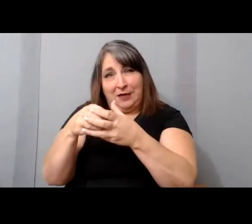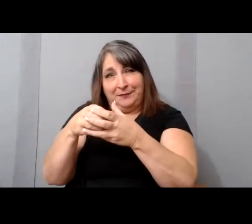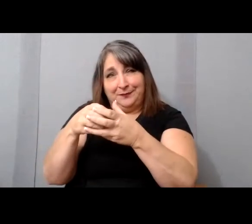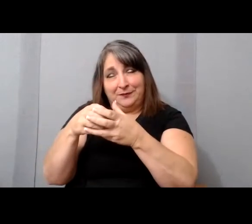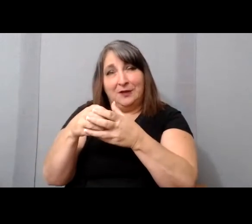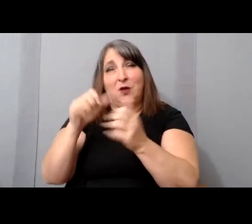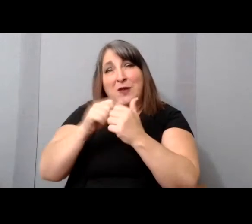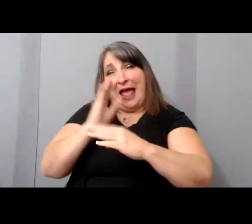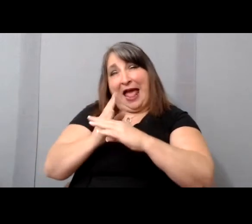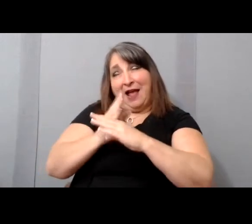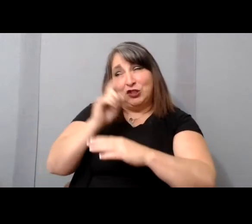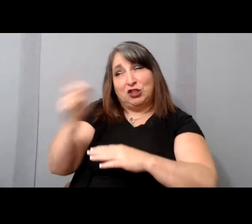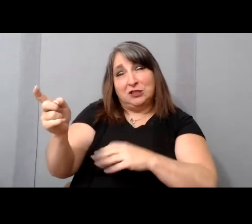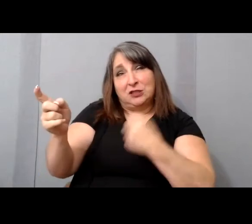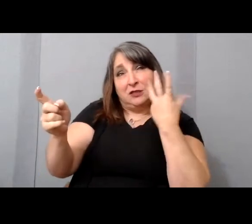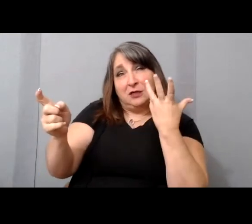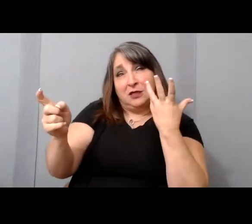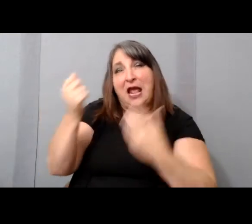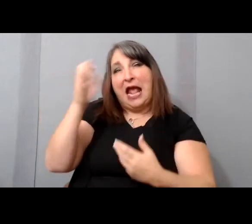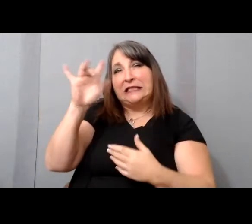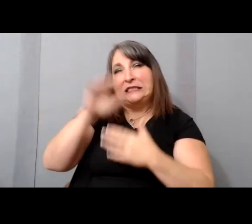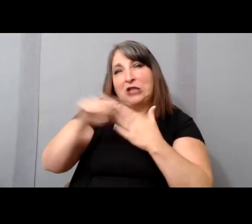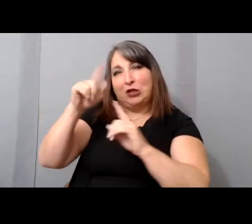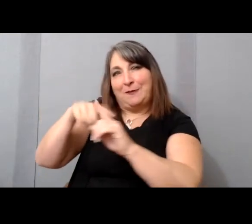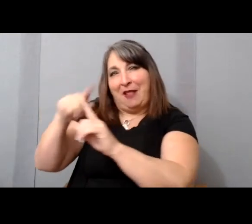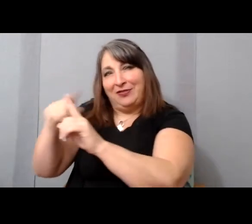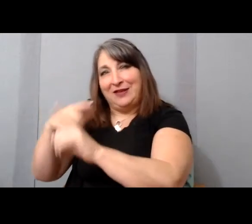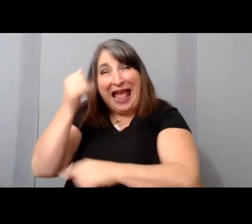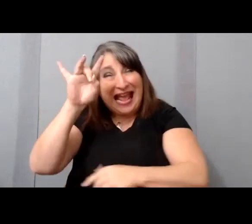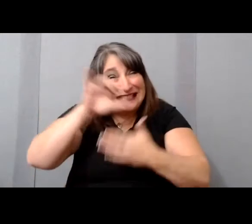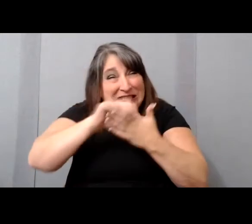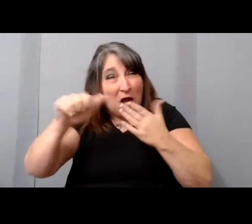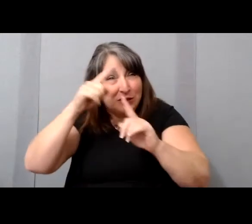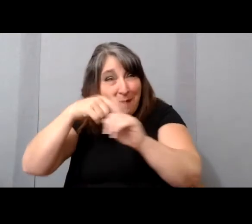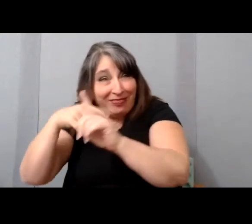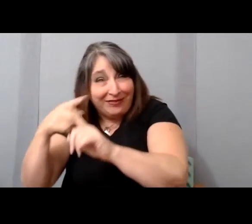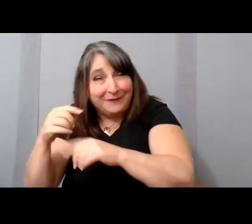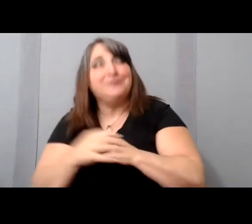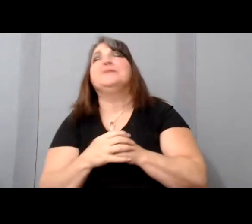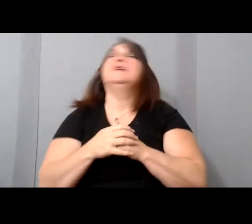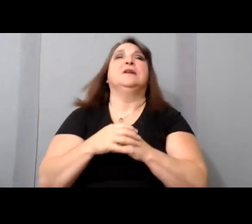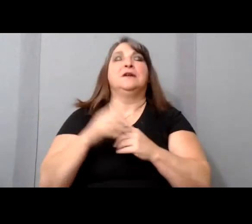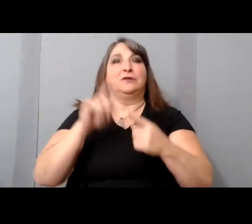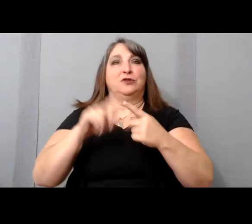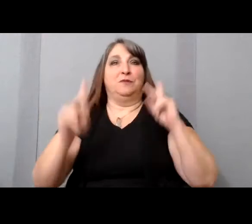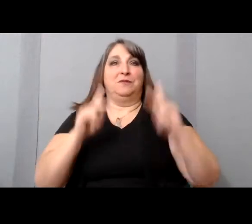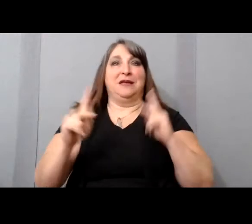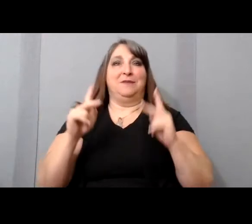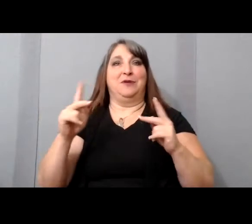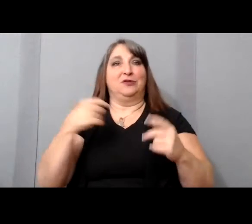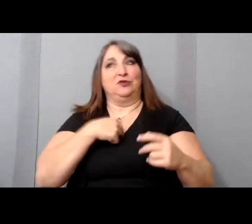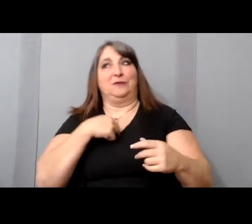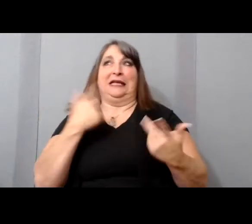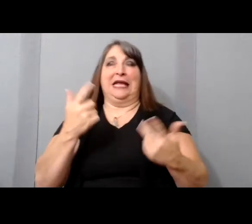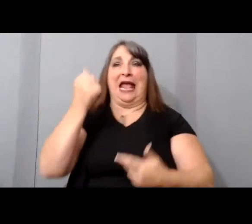average contribution being $18 a month. It's $18. Now, to people in my faith, that's a big number. 18 means